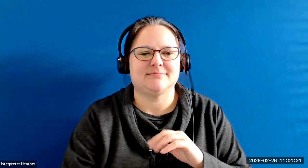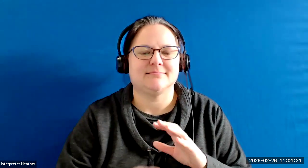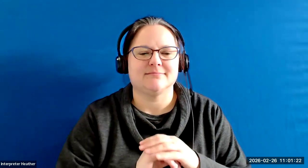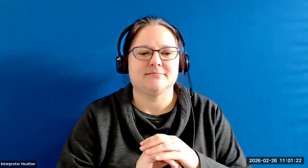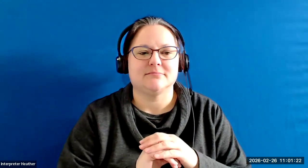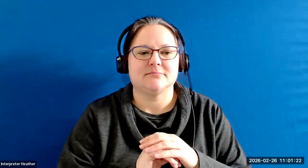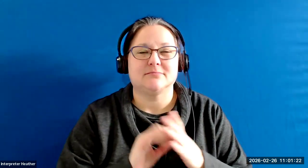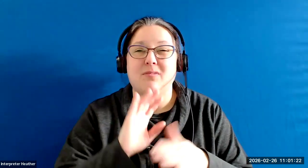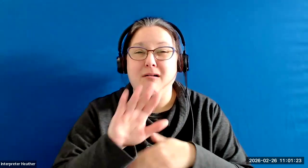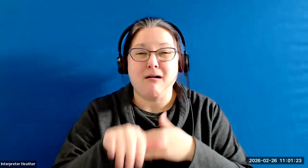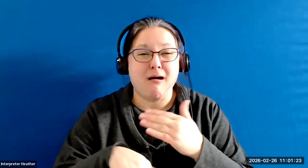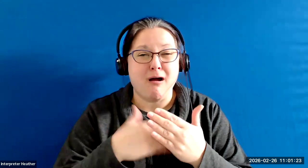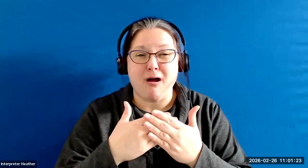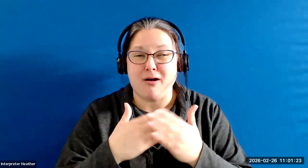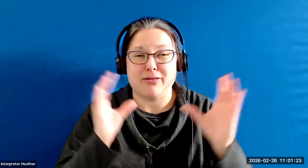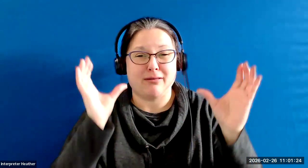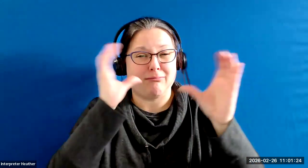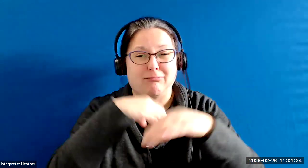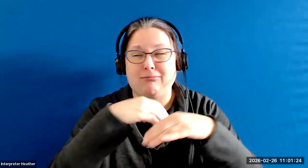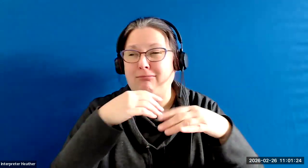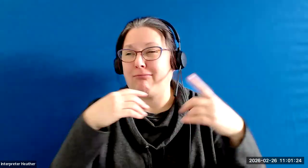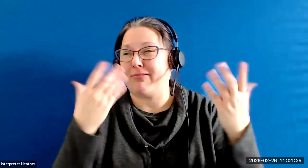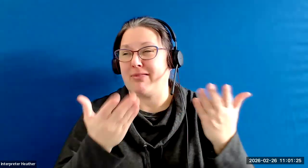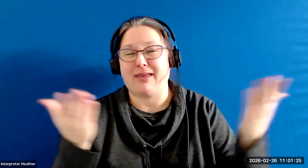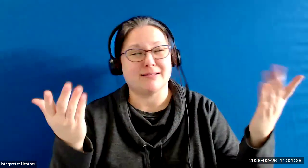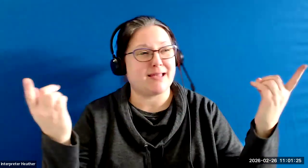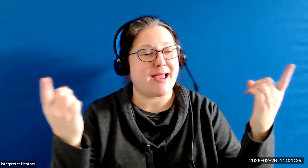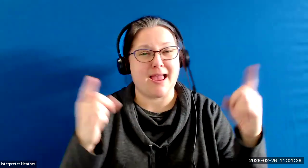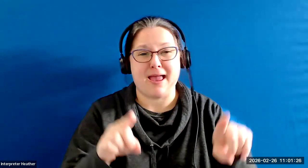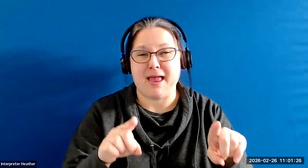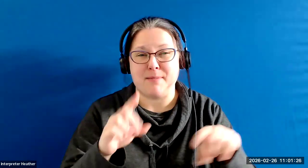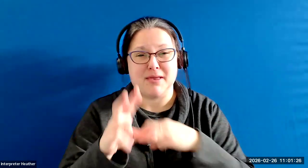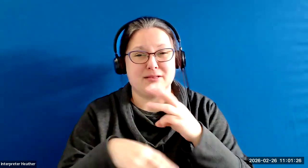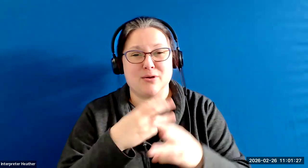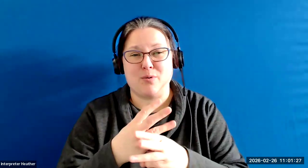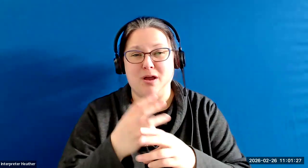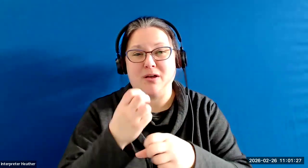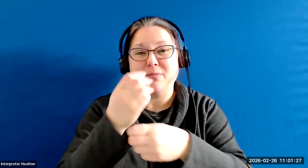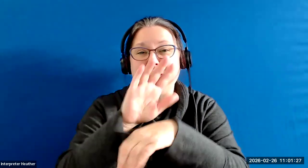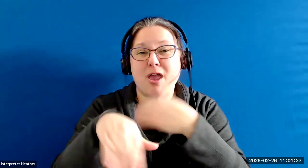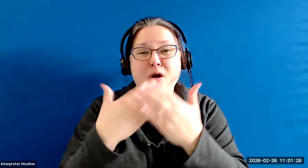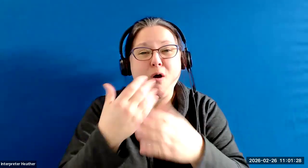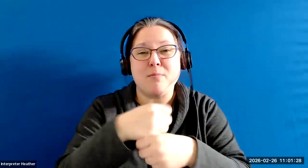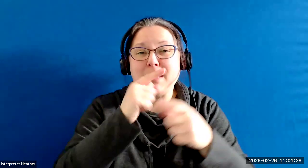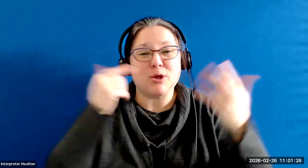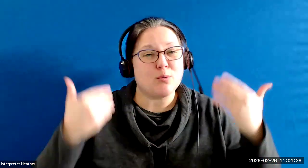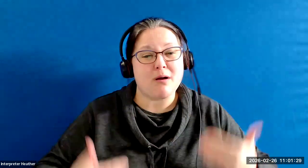Amen to all the crazy things that happened that made me who I am.